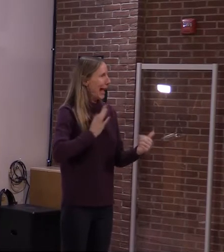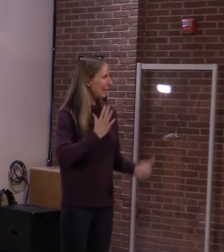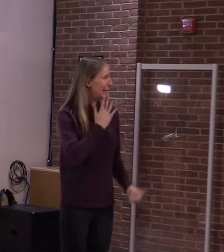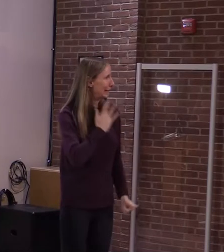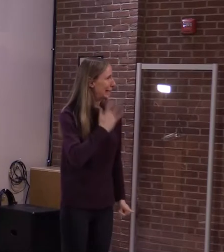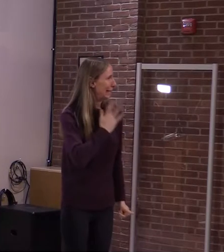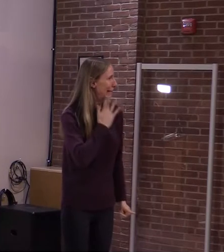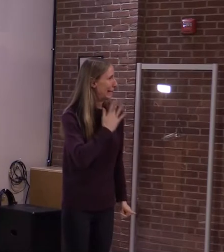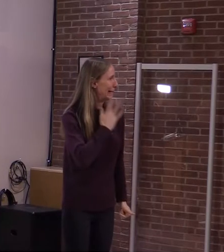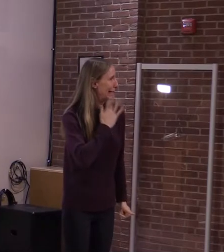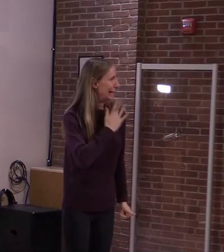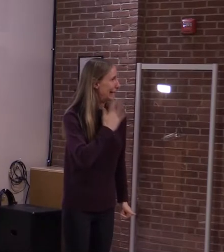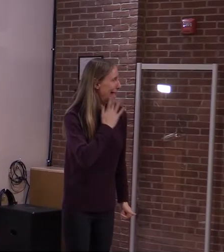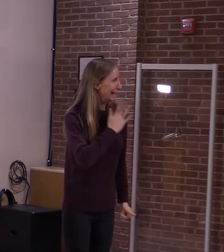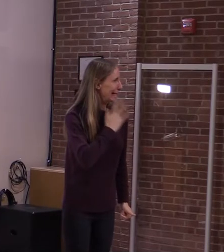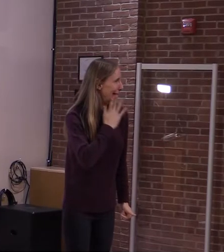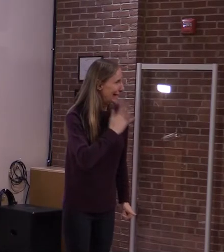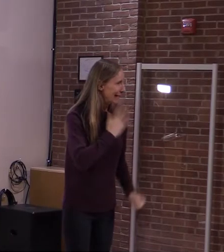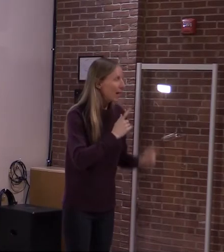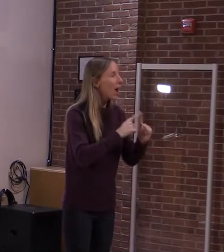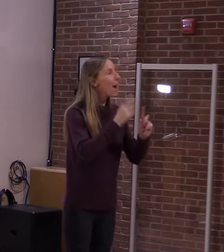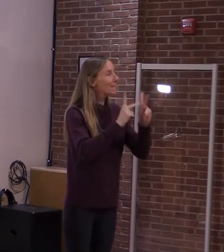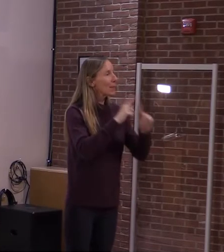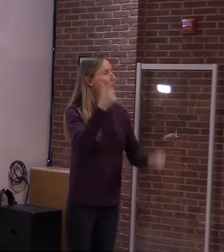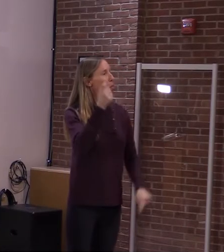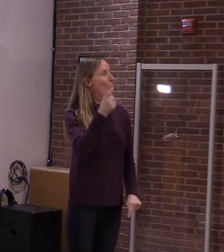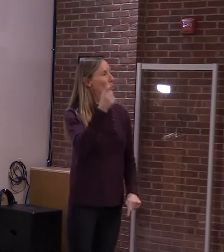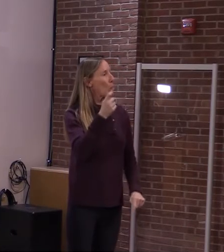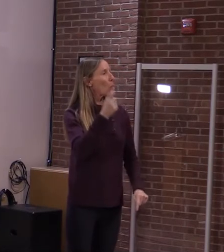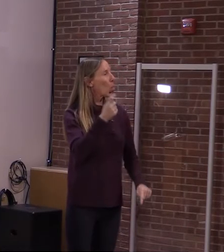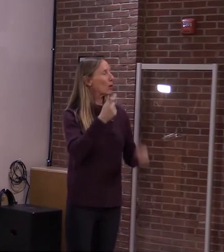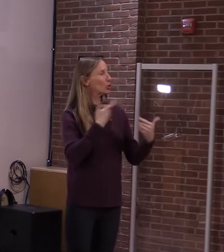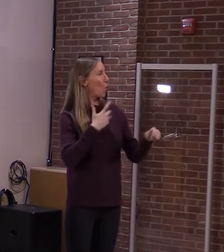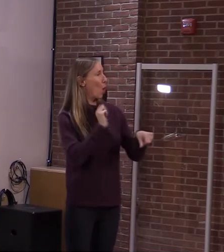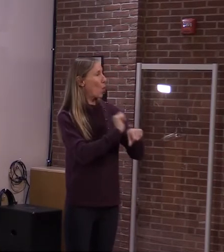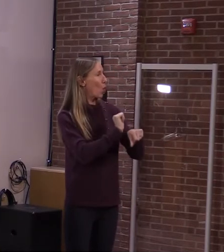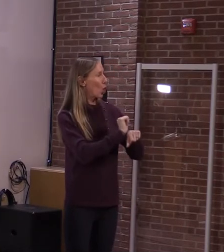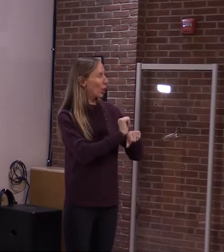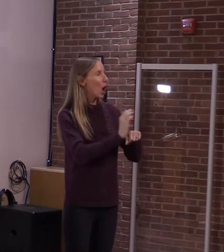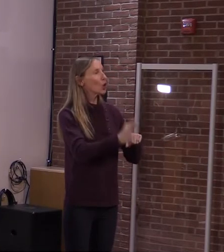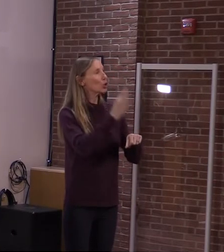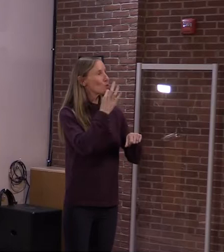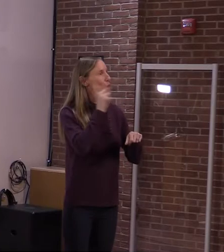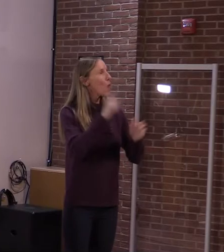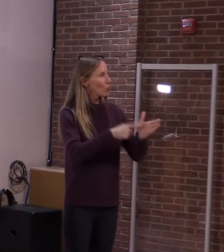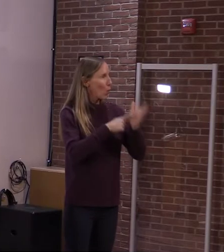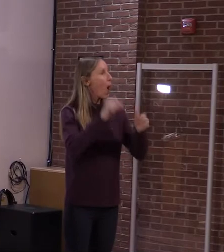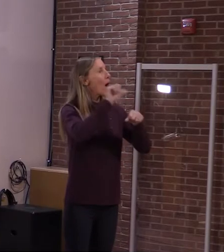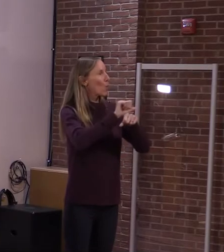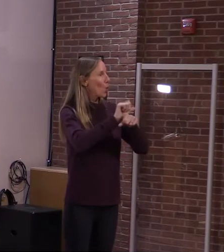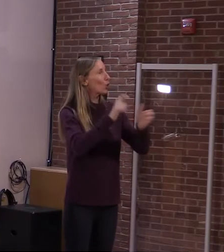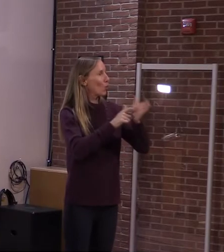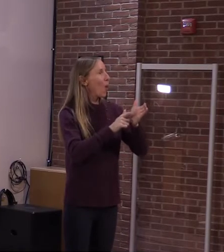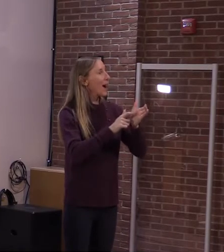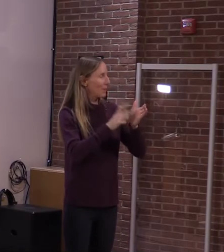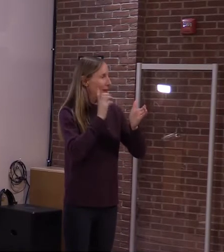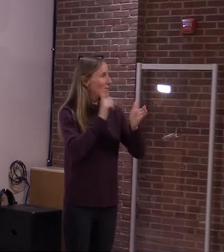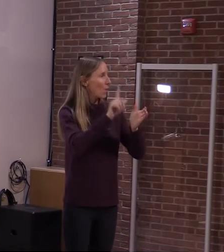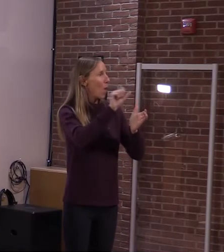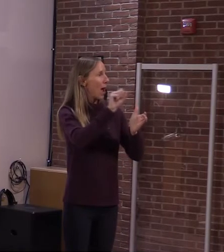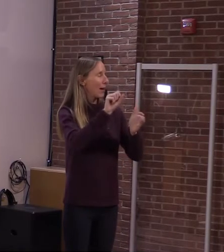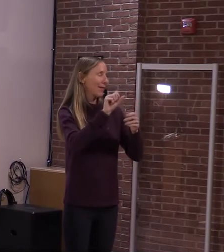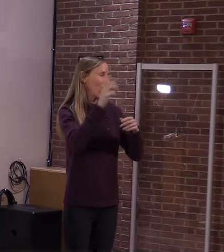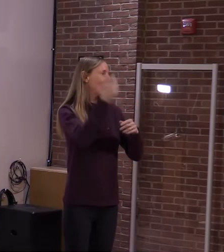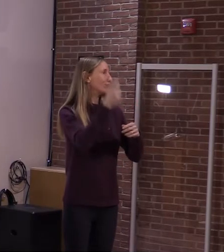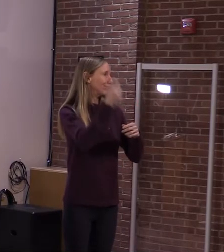going to be reinstituted shortly. But we haven't really heard anything concrete. When can we expect a concrete answer on when